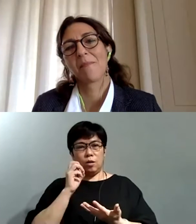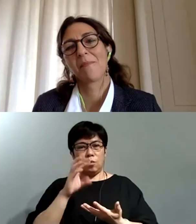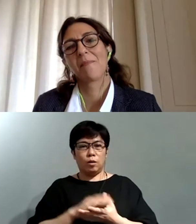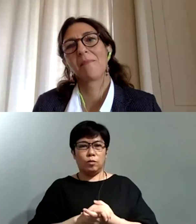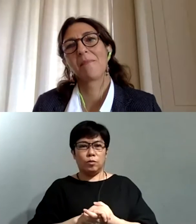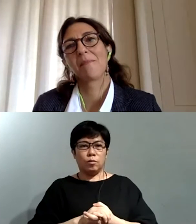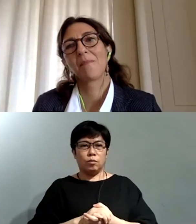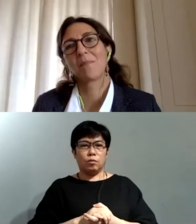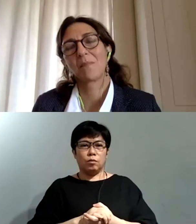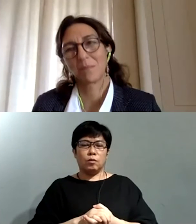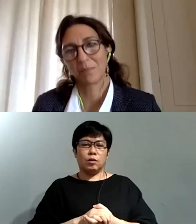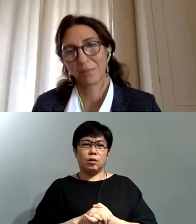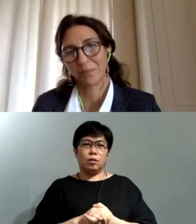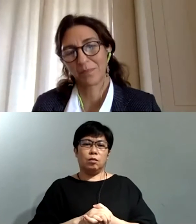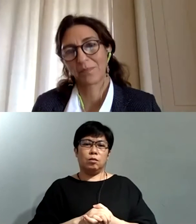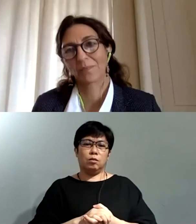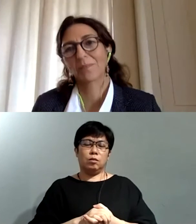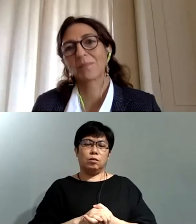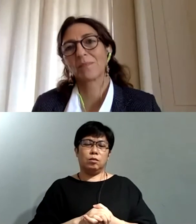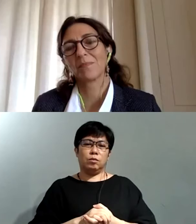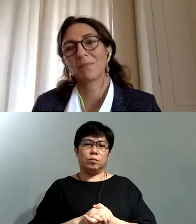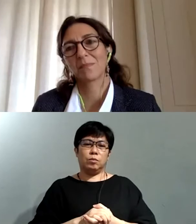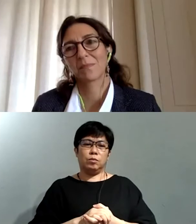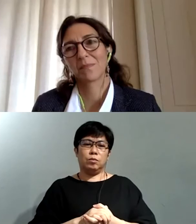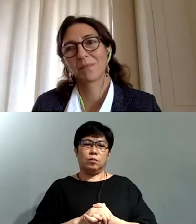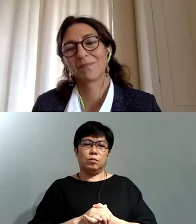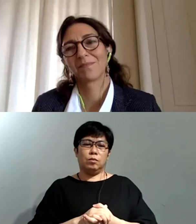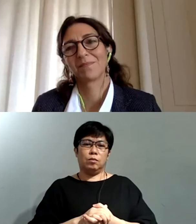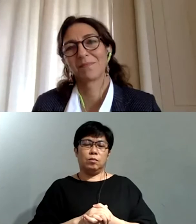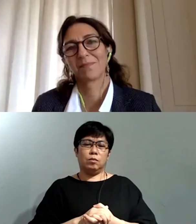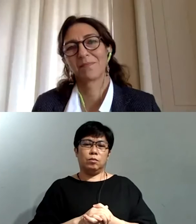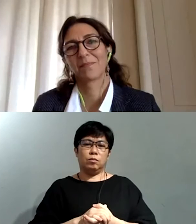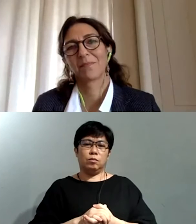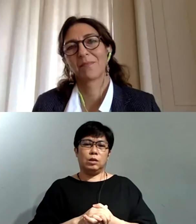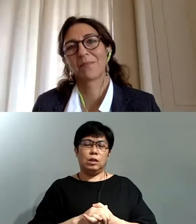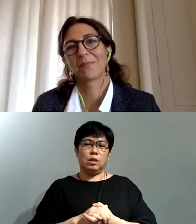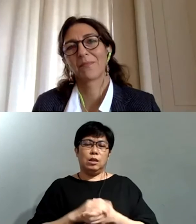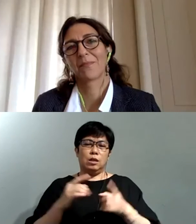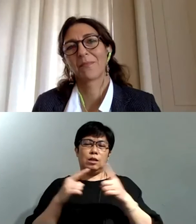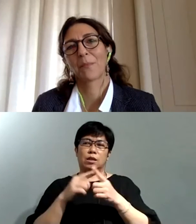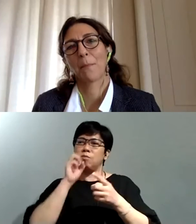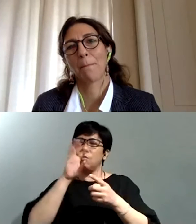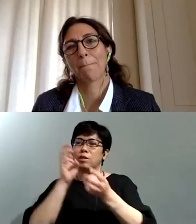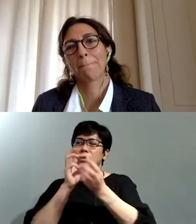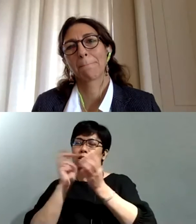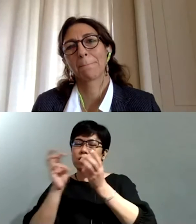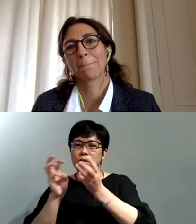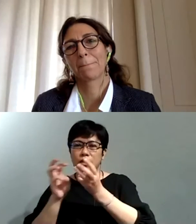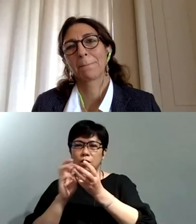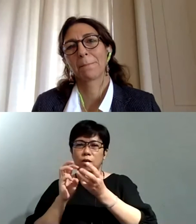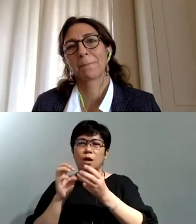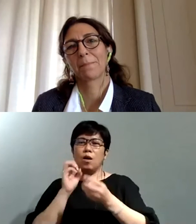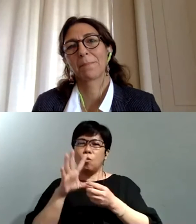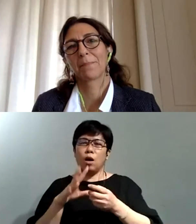government is just like floating clouds. I don't care. And that is totally